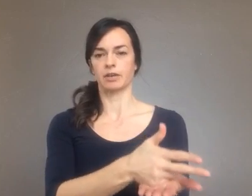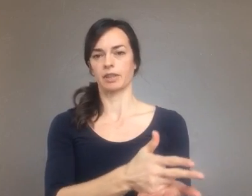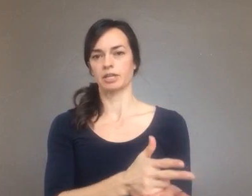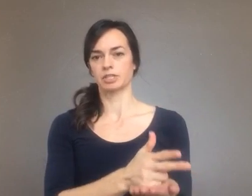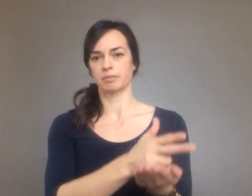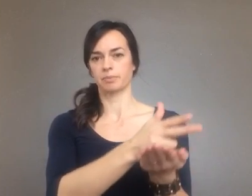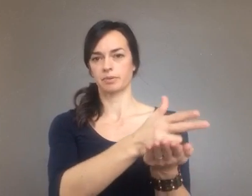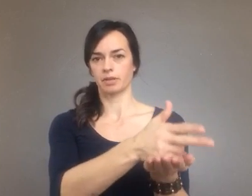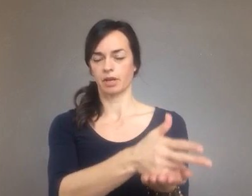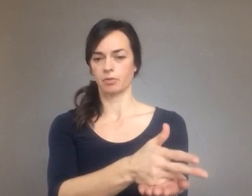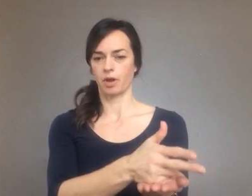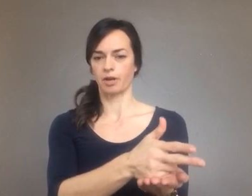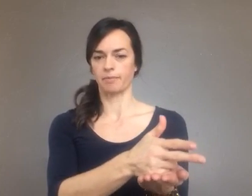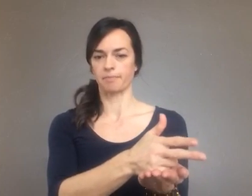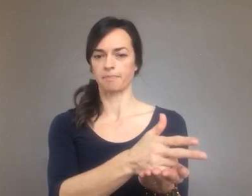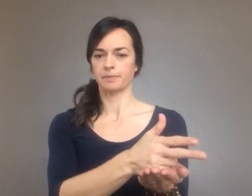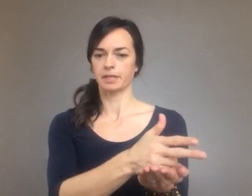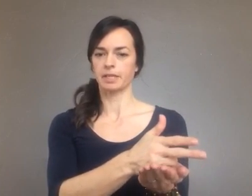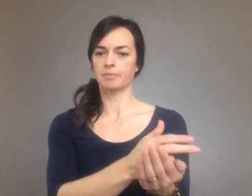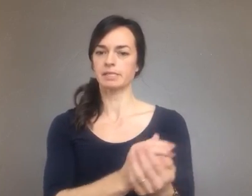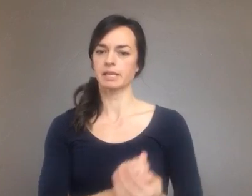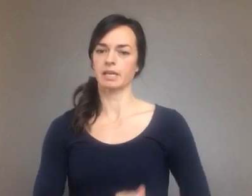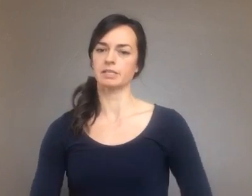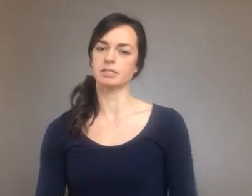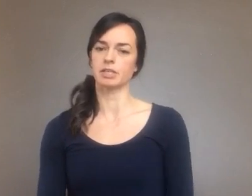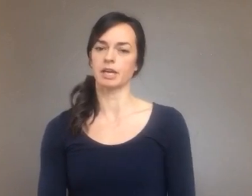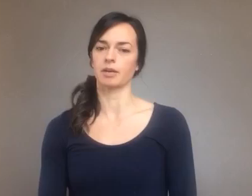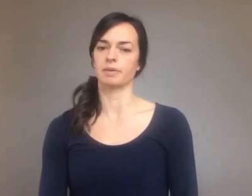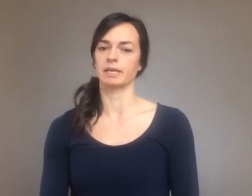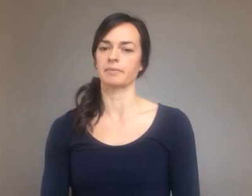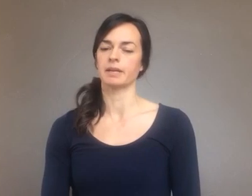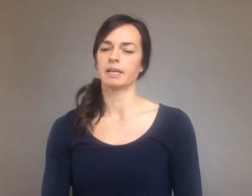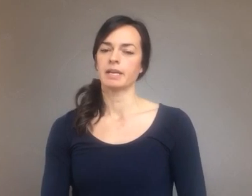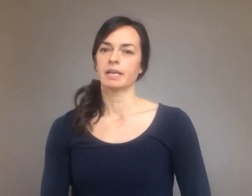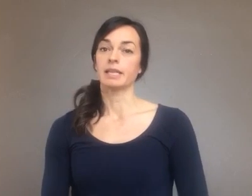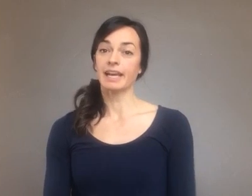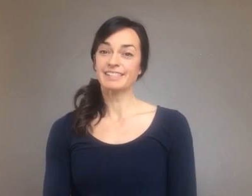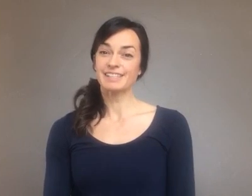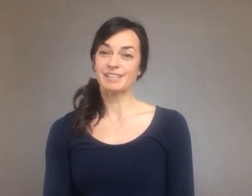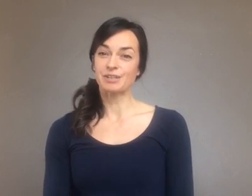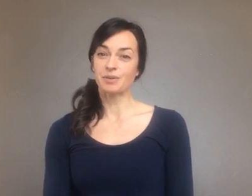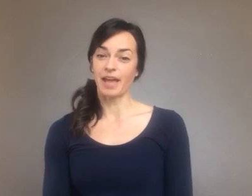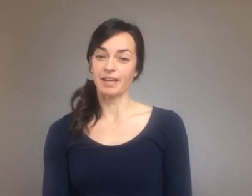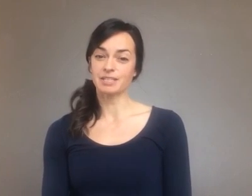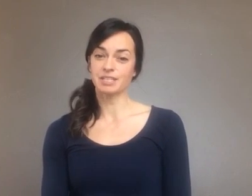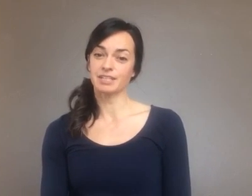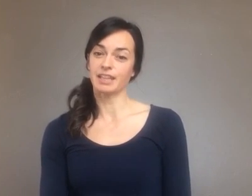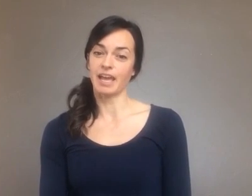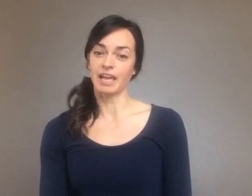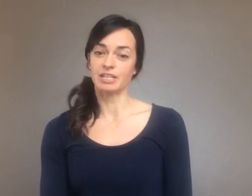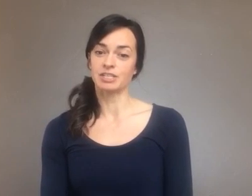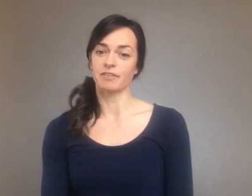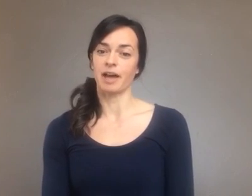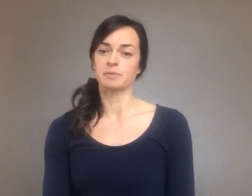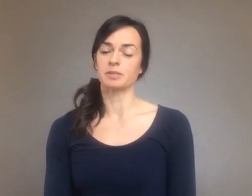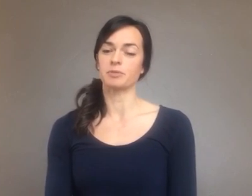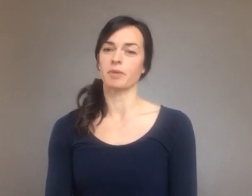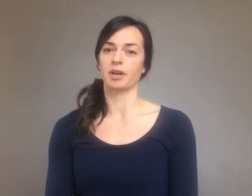or that ship on the water. Columbus sails to the Caribbean. The next is a new age, the age of absolute